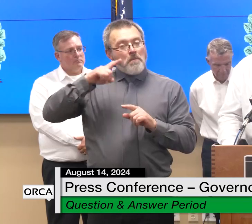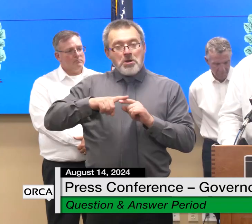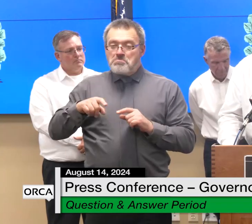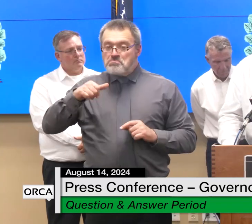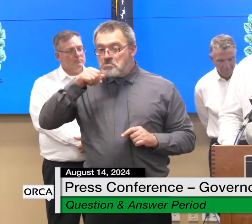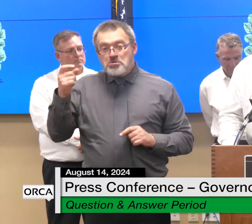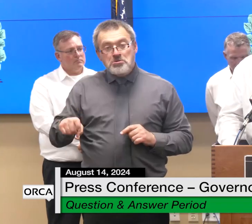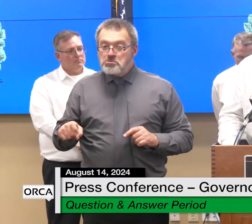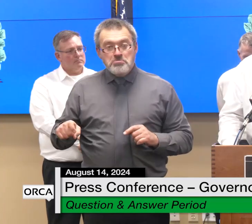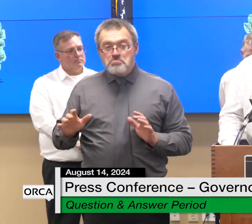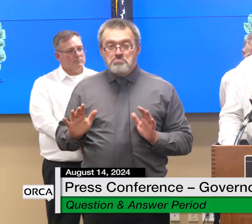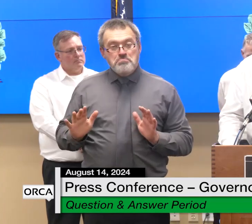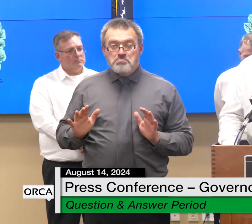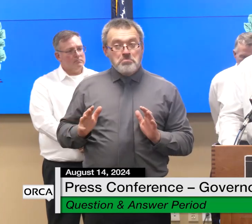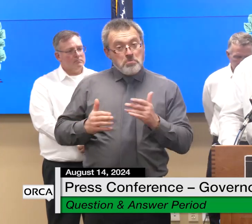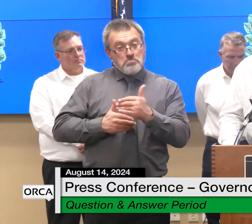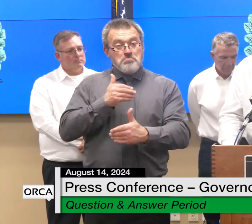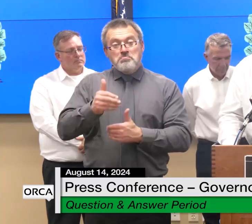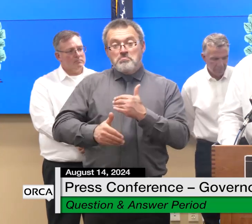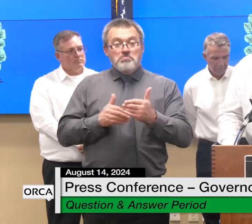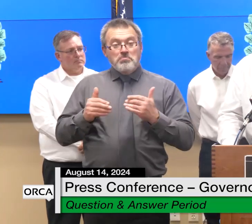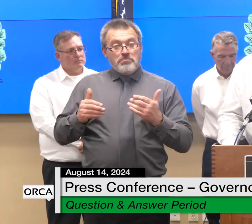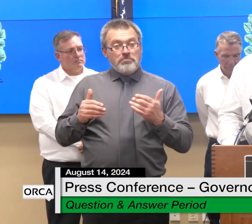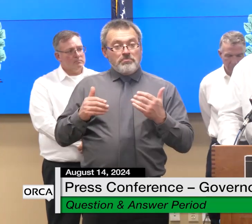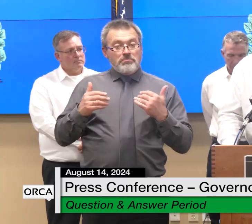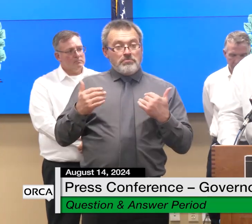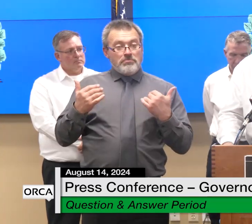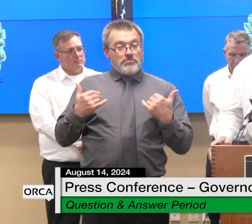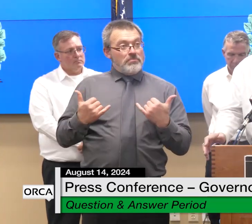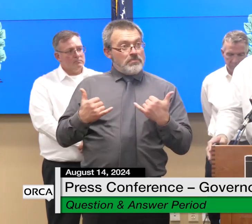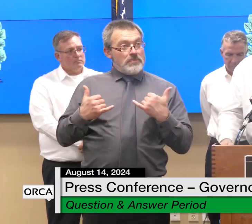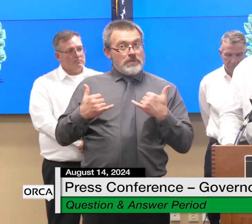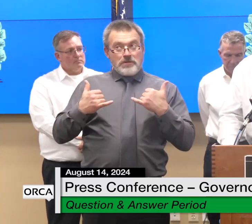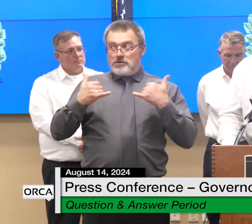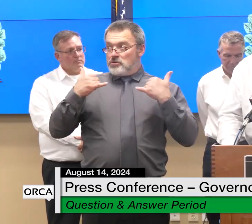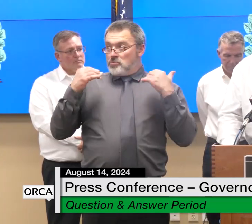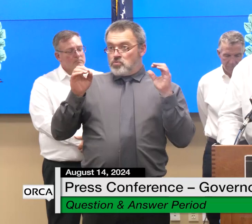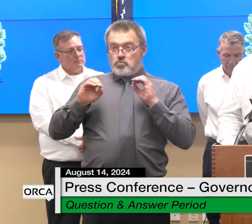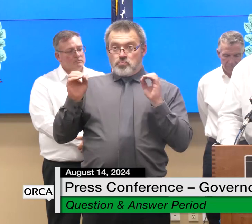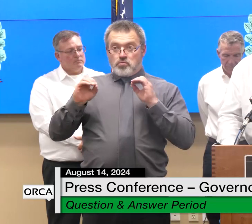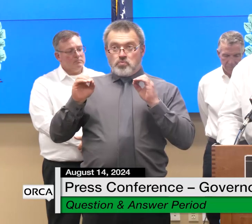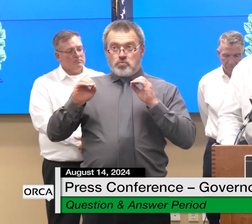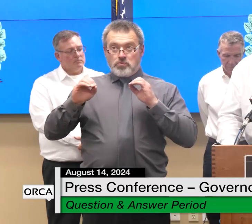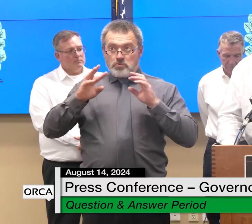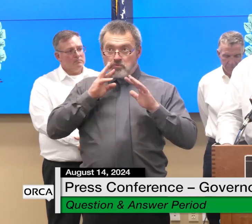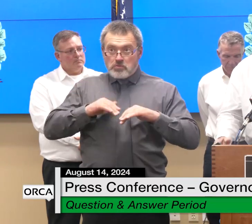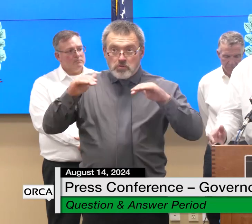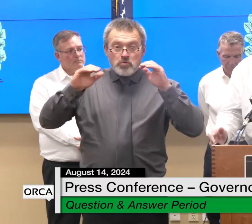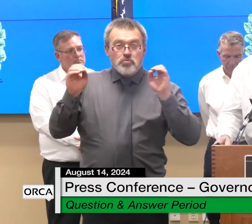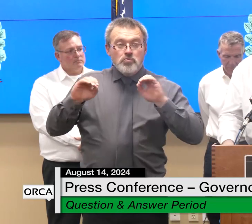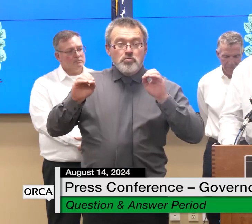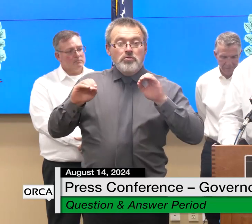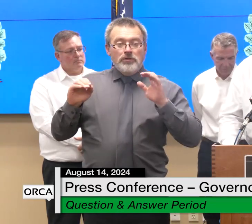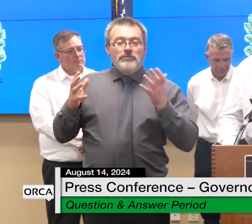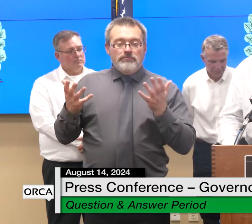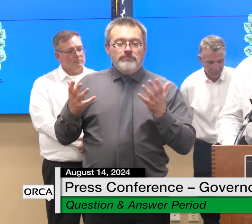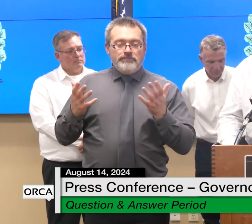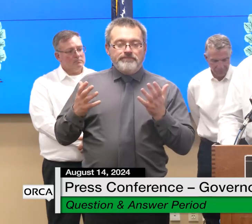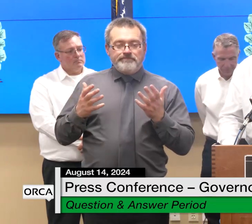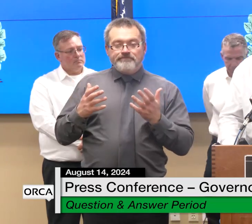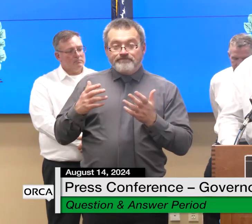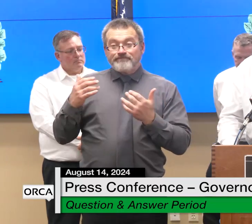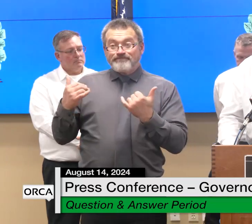these storms give us a bit of a break here. But there were contractors who rose to the